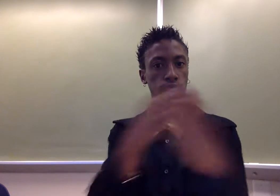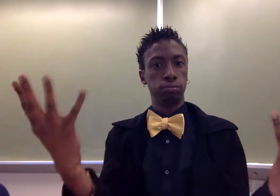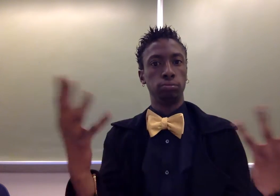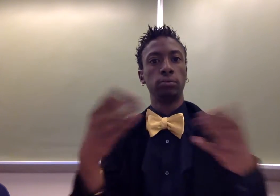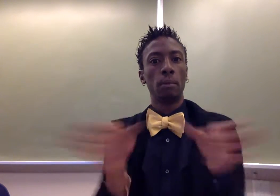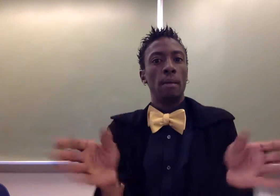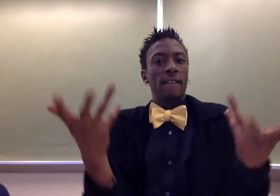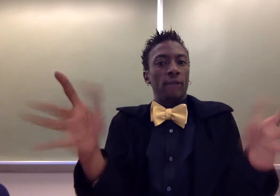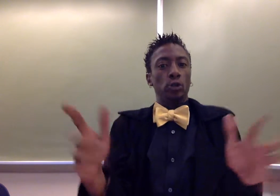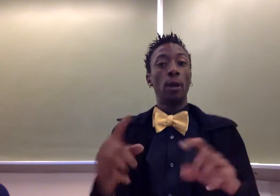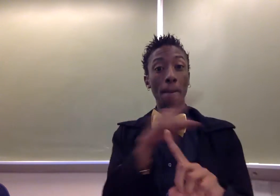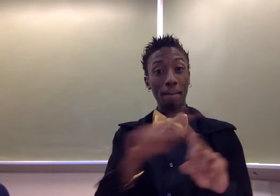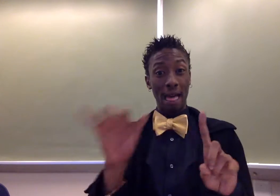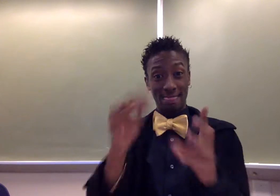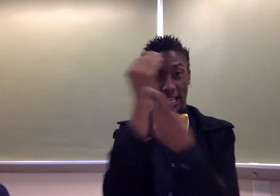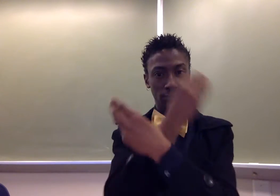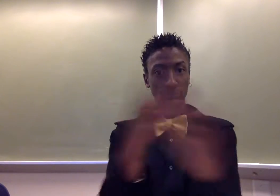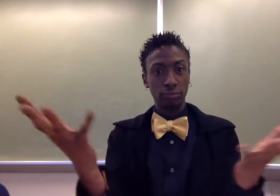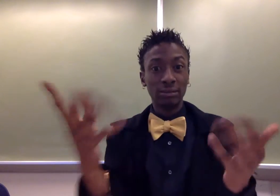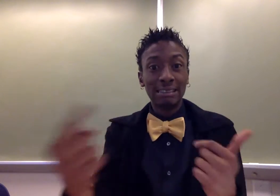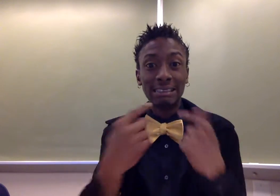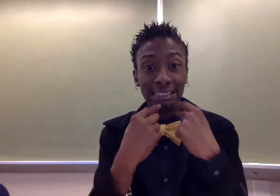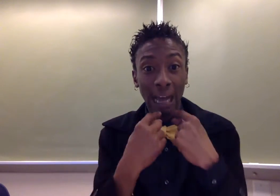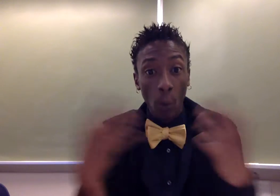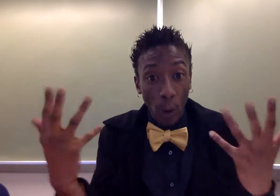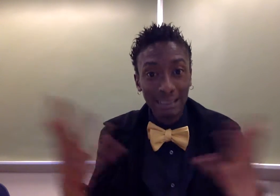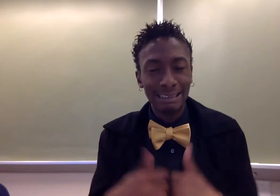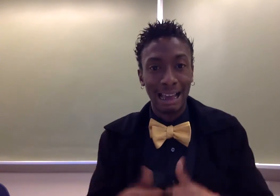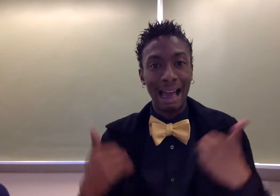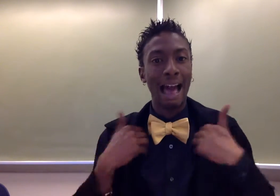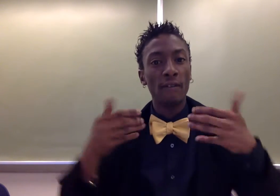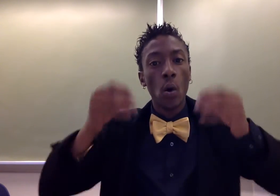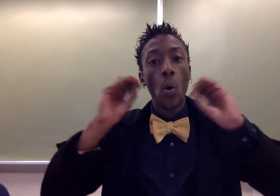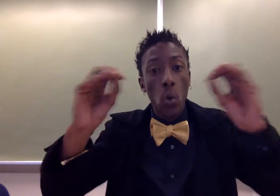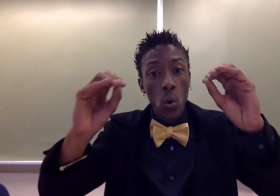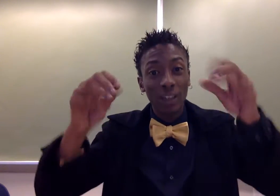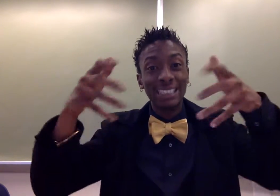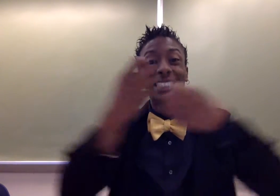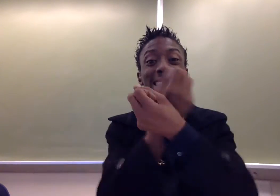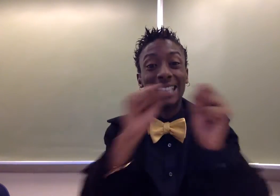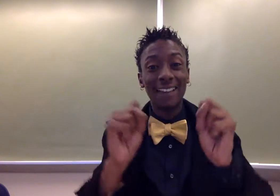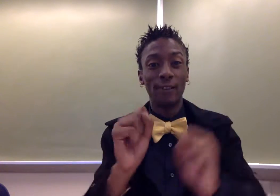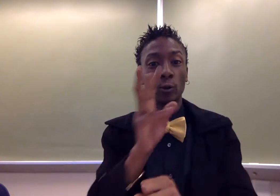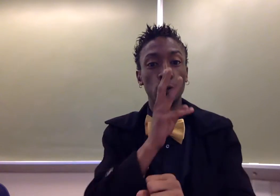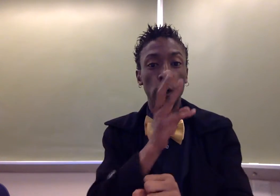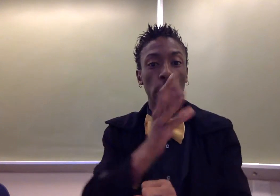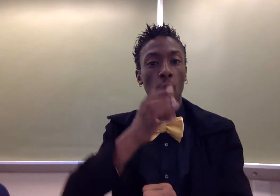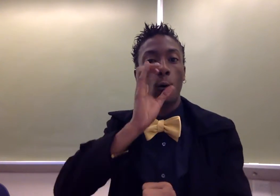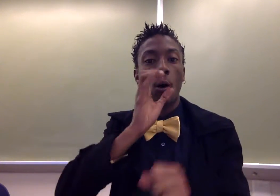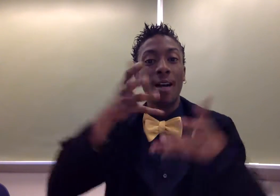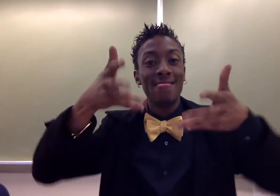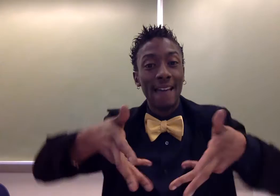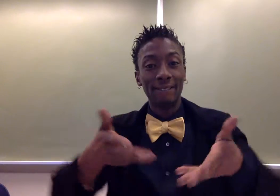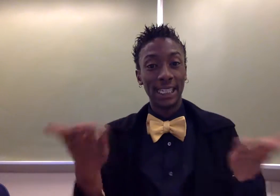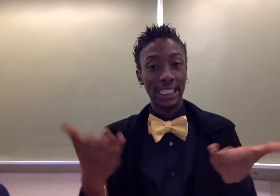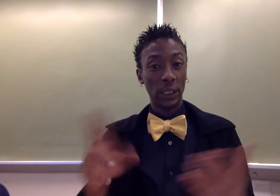no safe drinking water left in the United States. Now, people begin to say, well, I have a